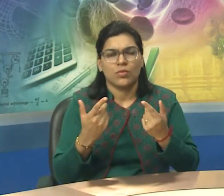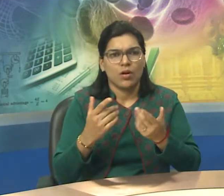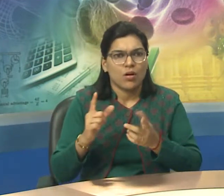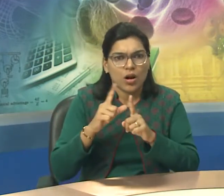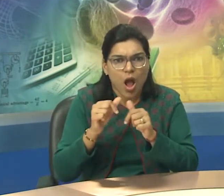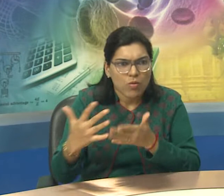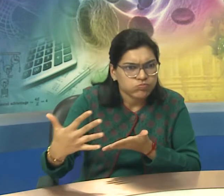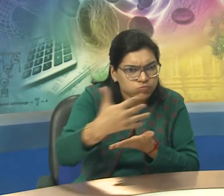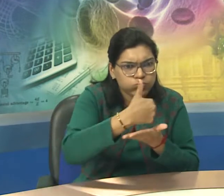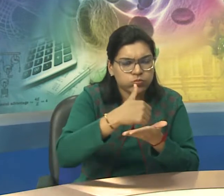of performing